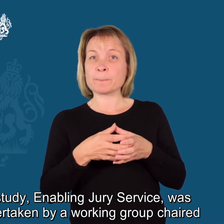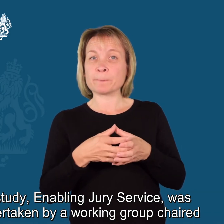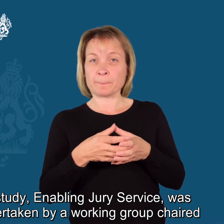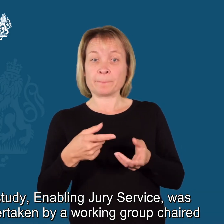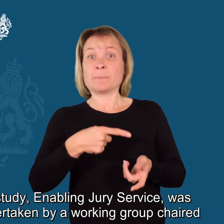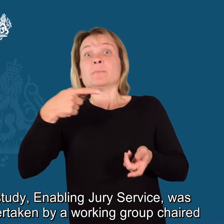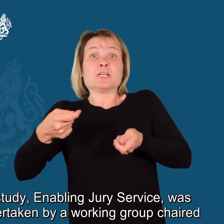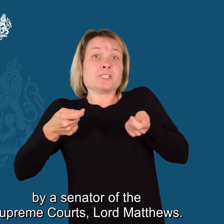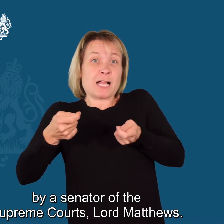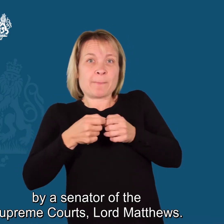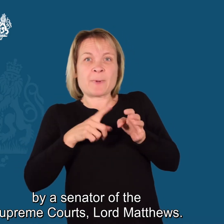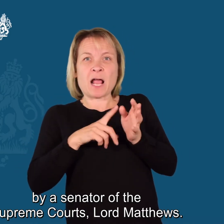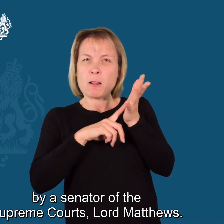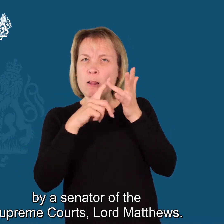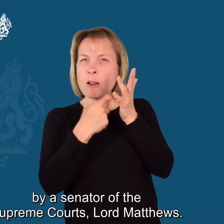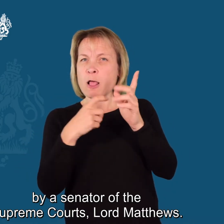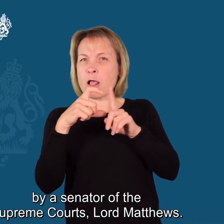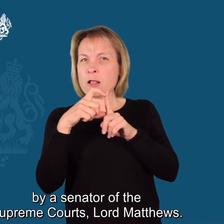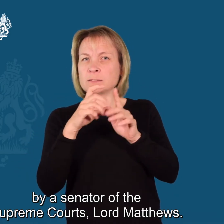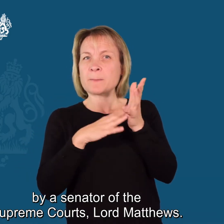Lord Matthews.